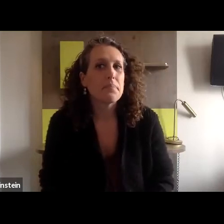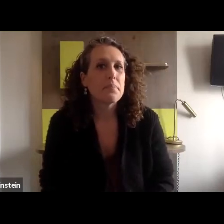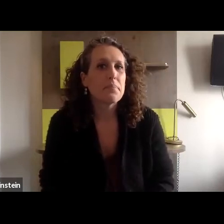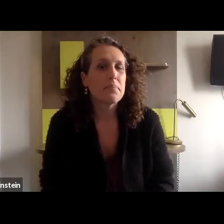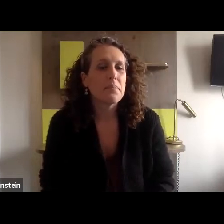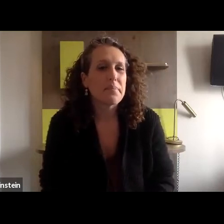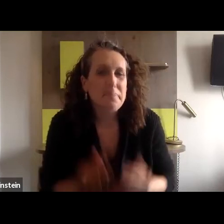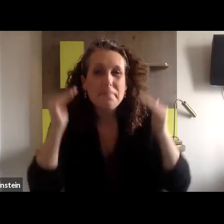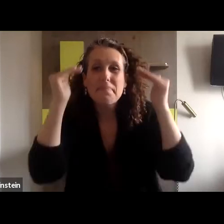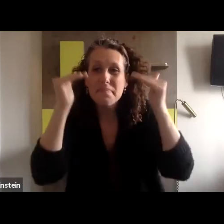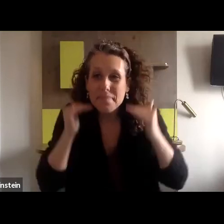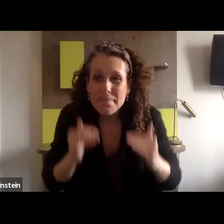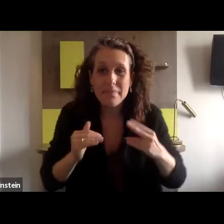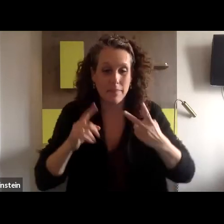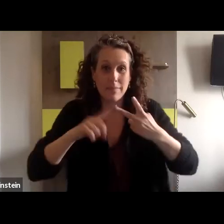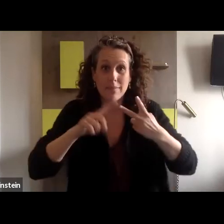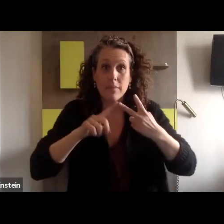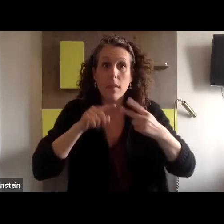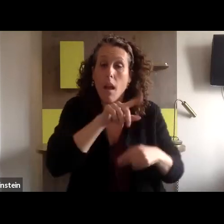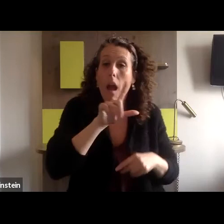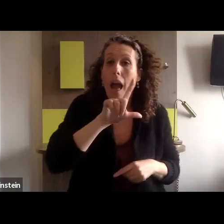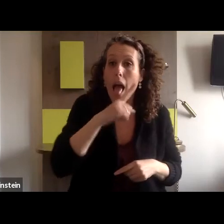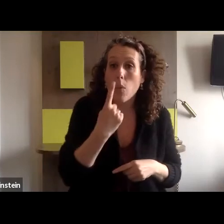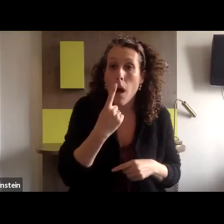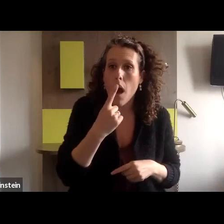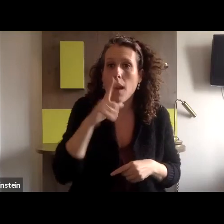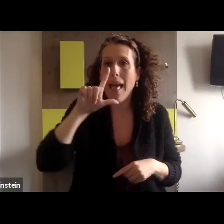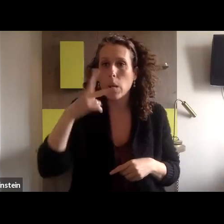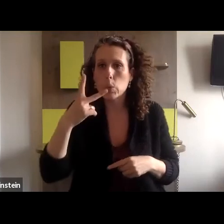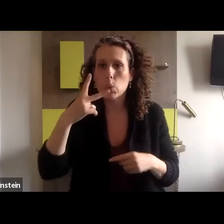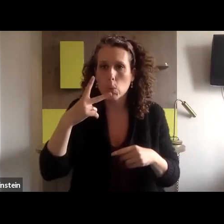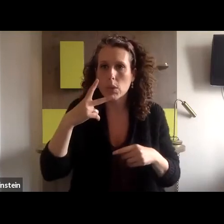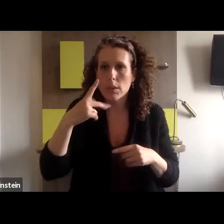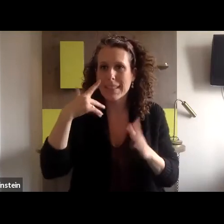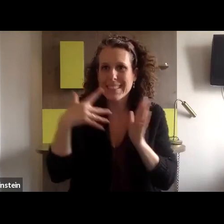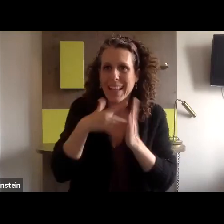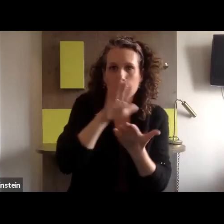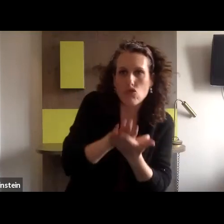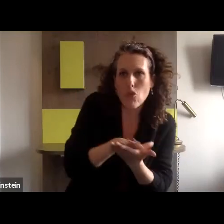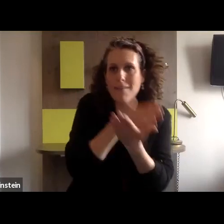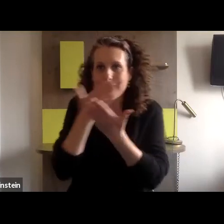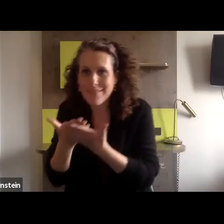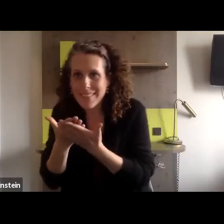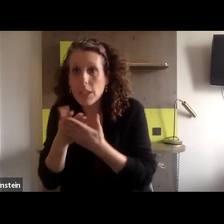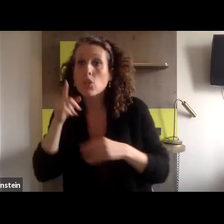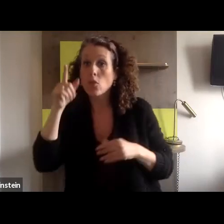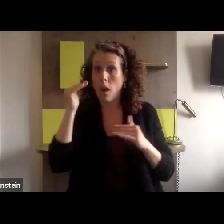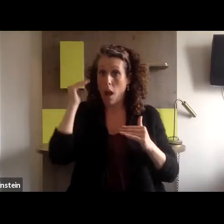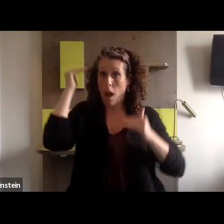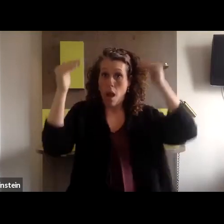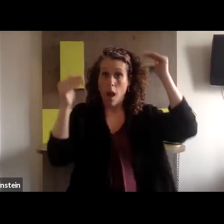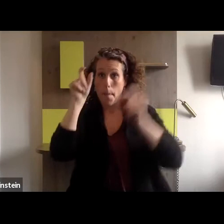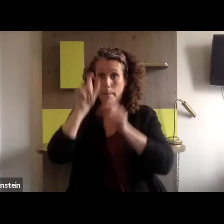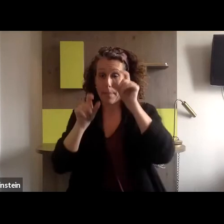The second one is an L1, L2 translation test. So adult learners see a